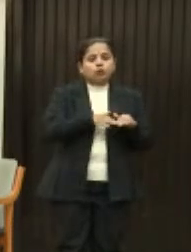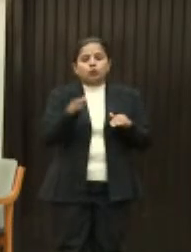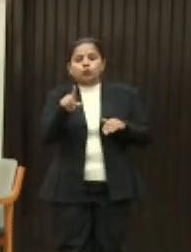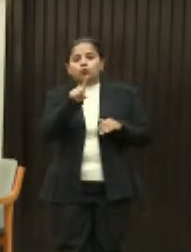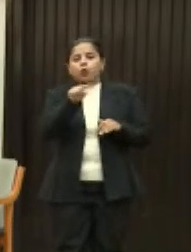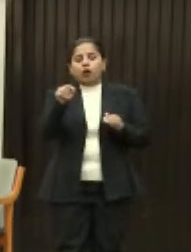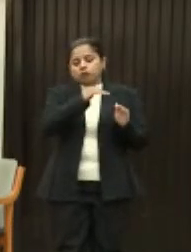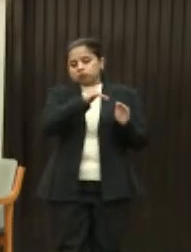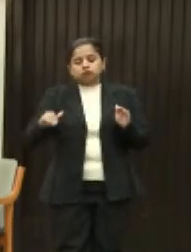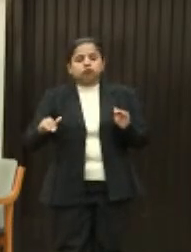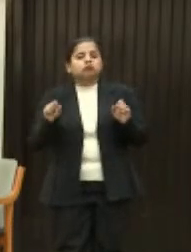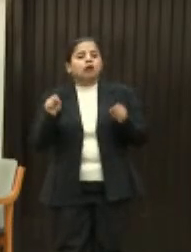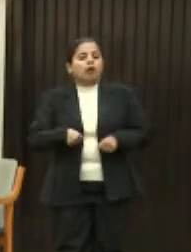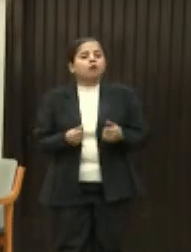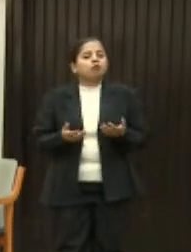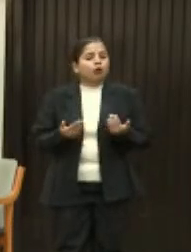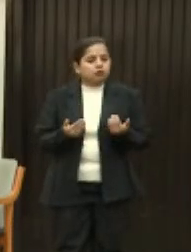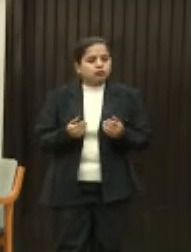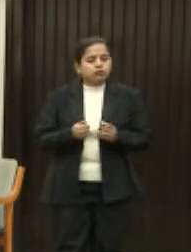100.